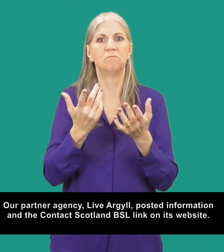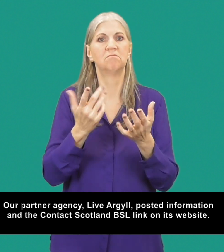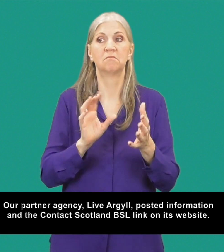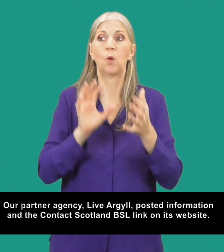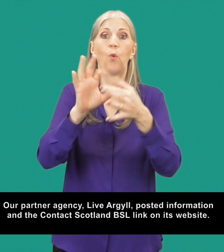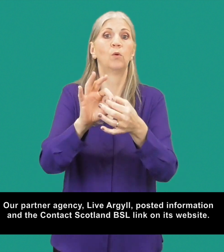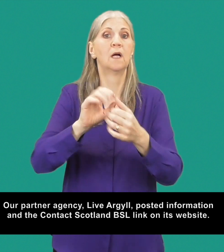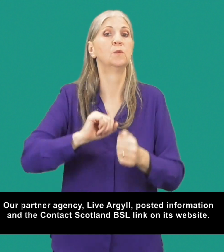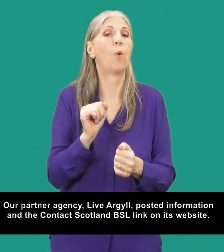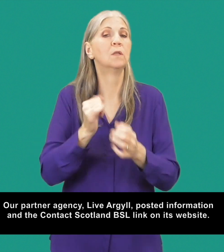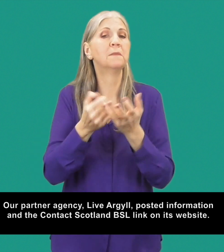website.